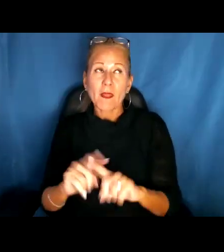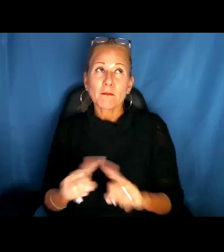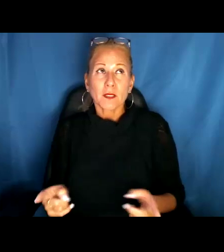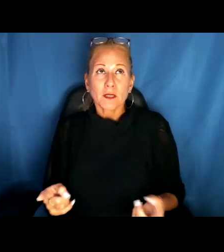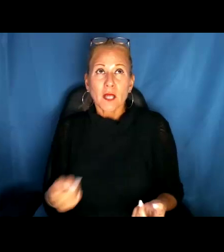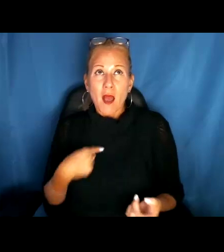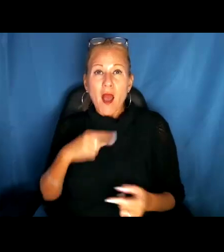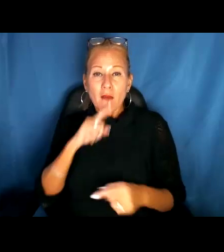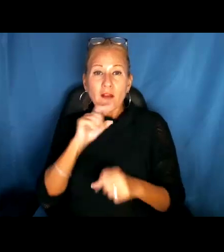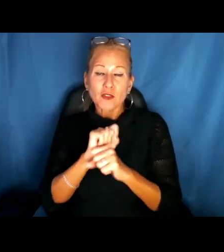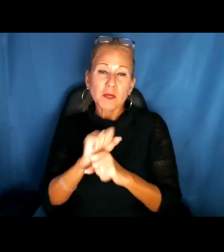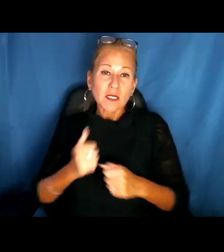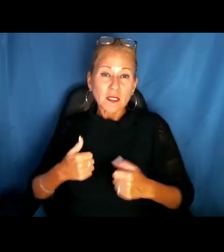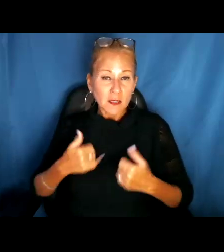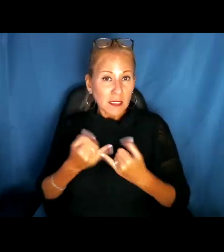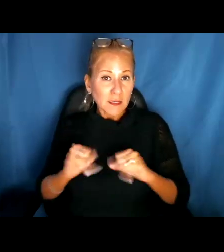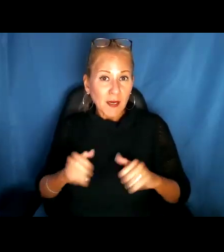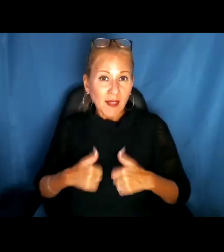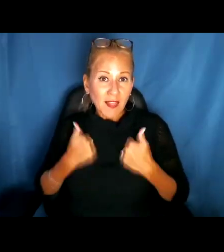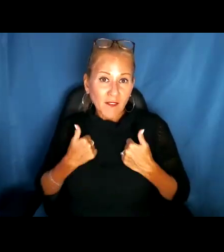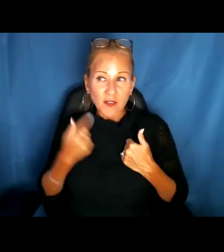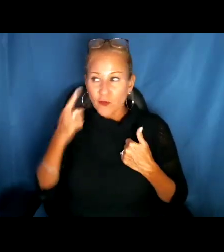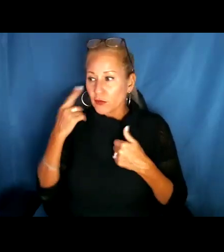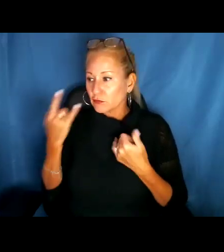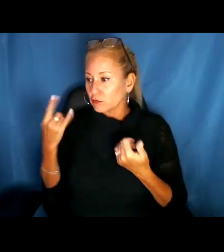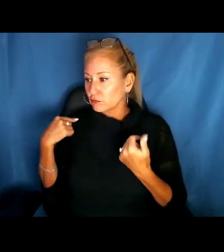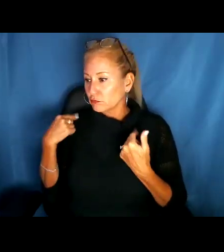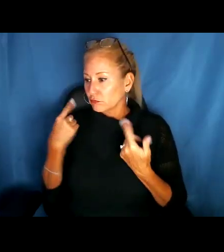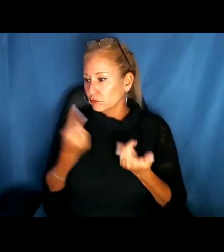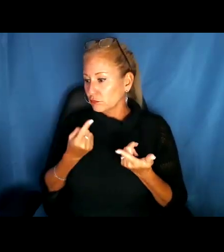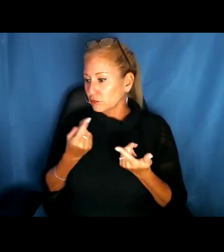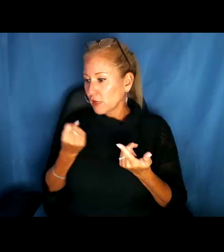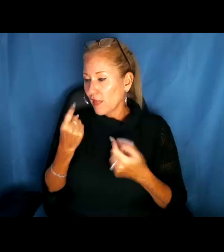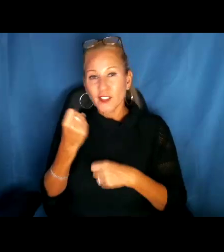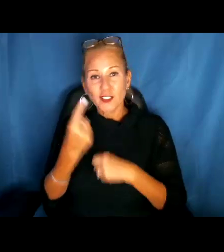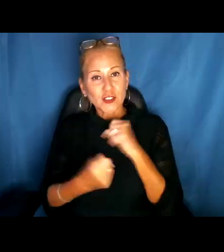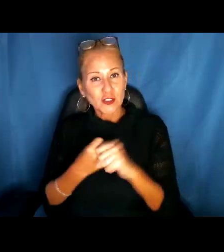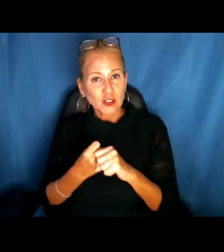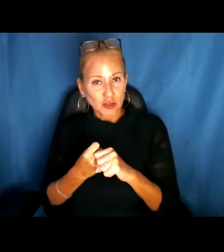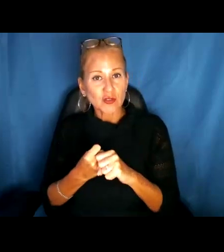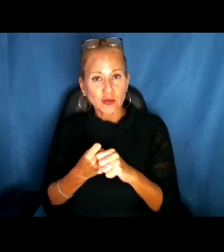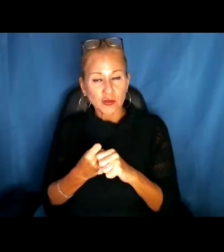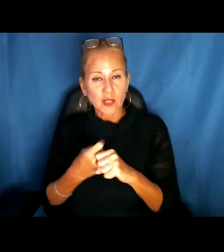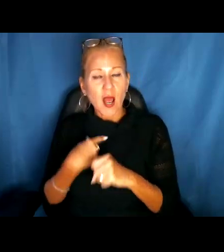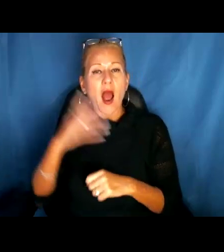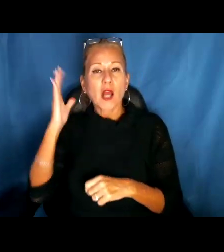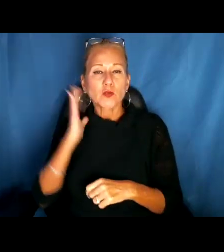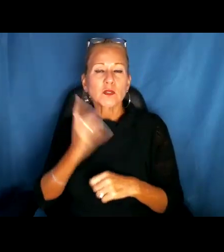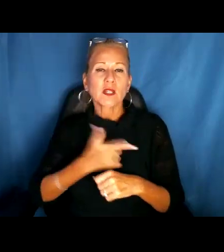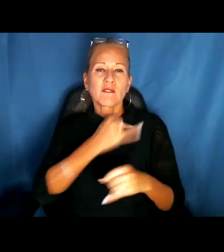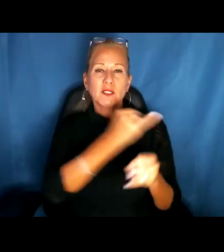been able to live by myself for the last, I think it's going on 11 years now. I did live in an